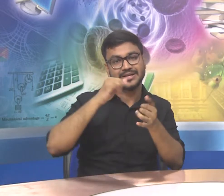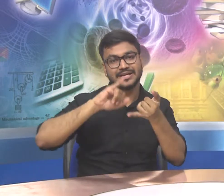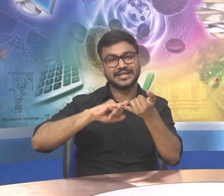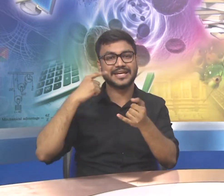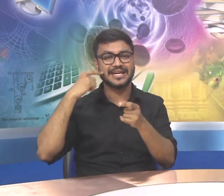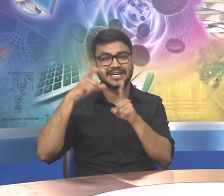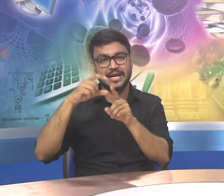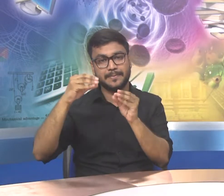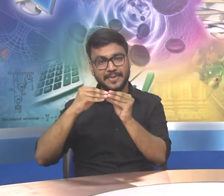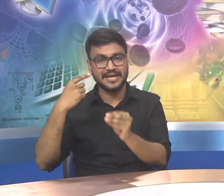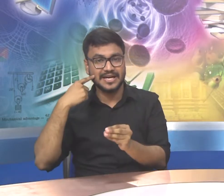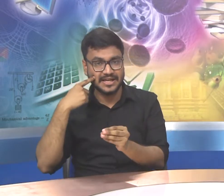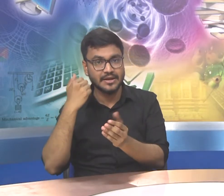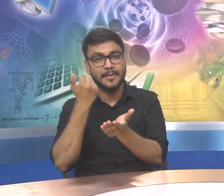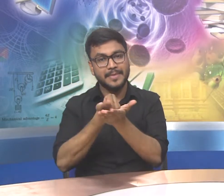Exim Bank and